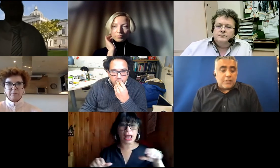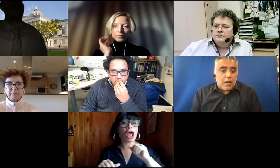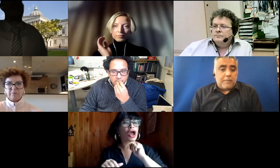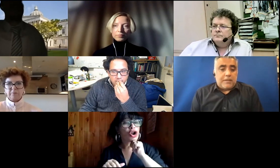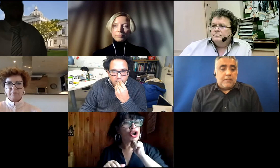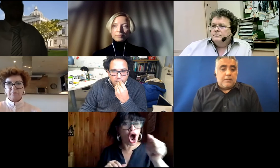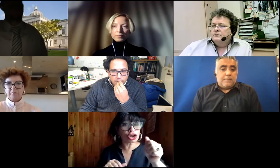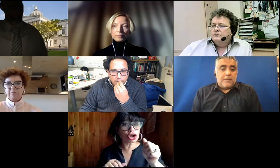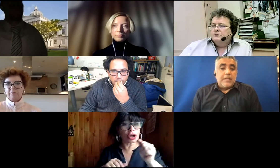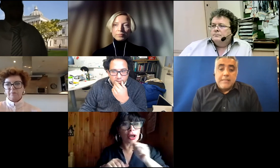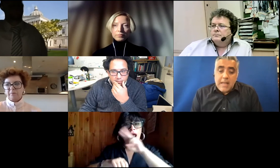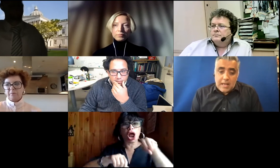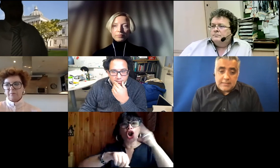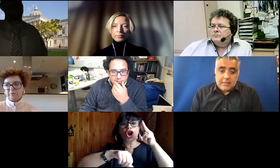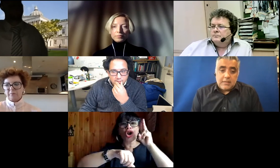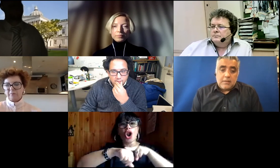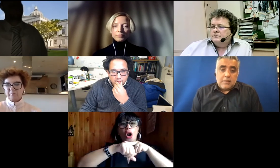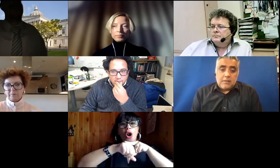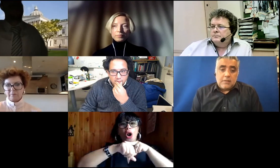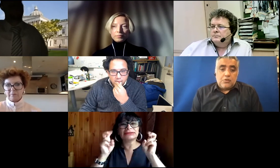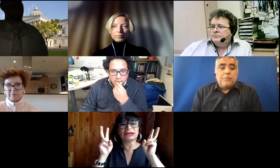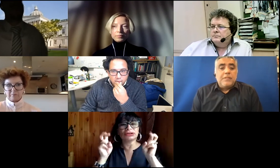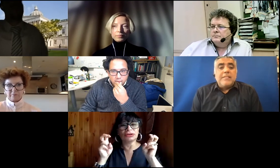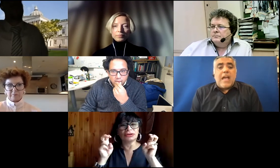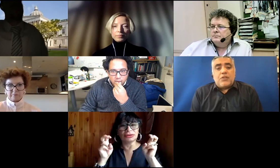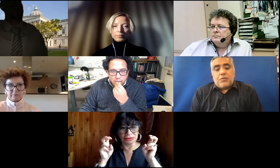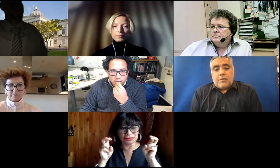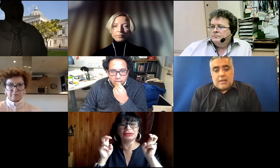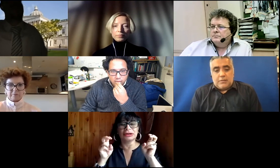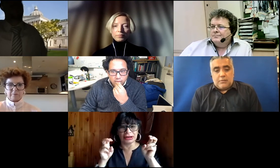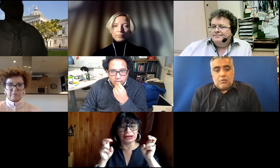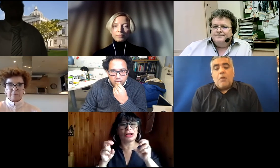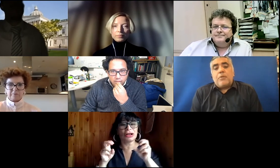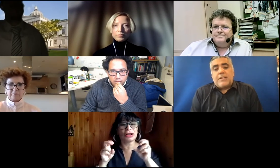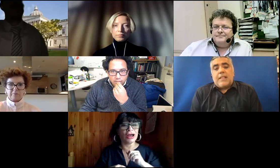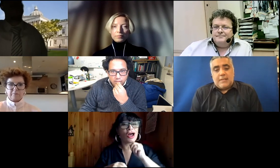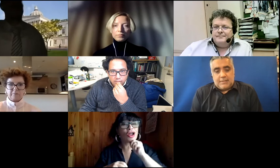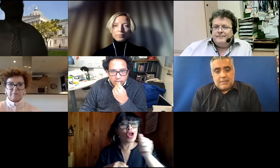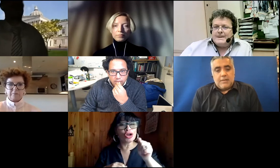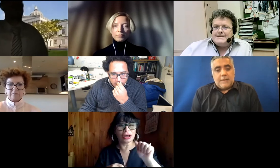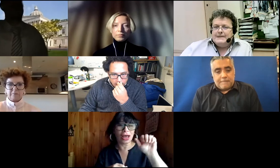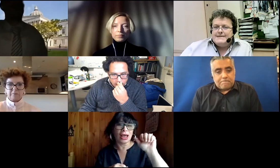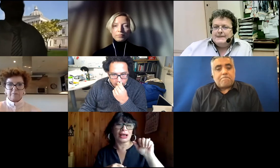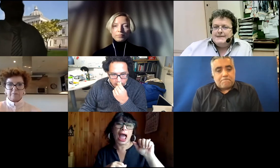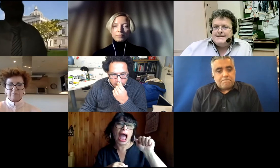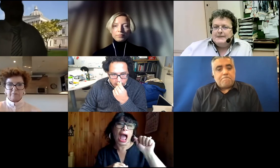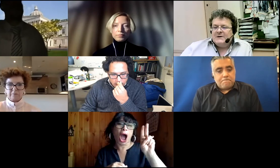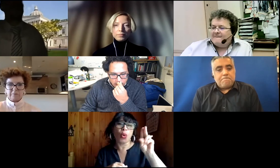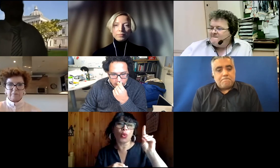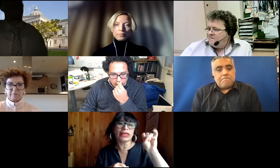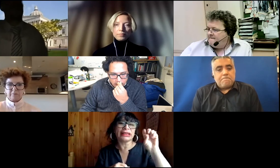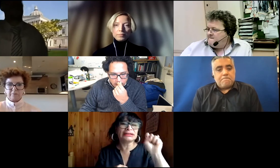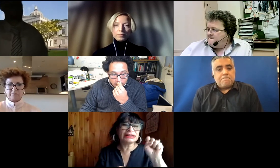and autonomy, not to naturalize or normalize.